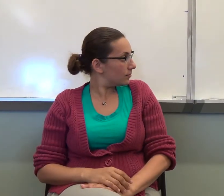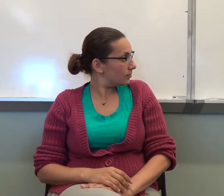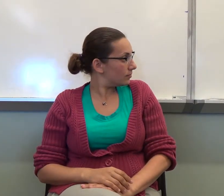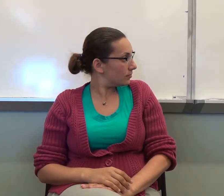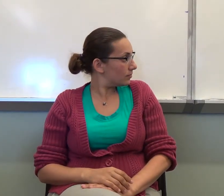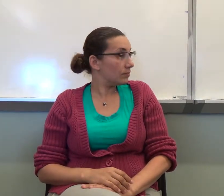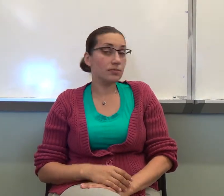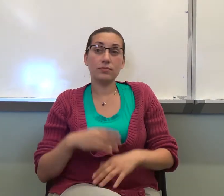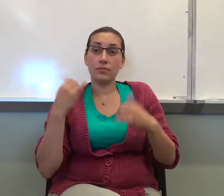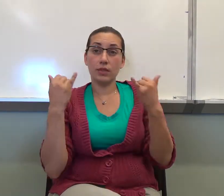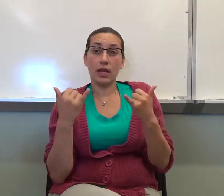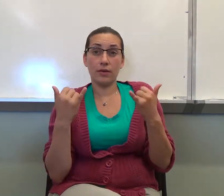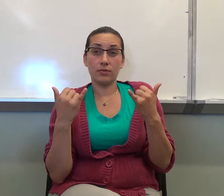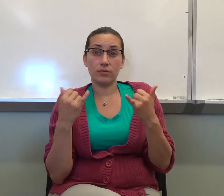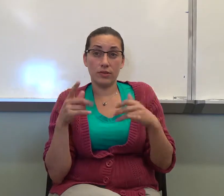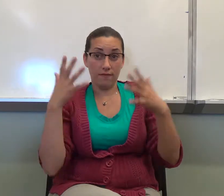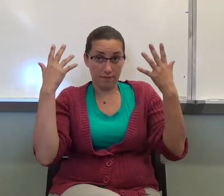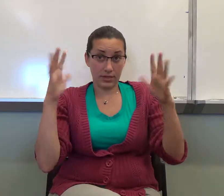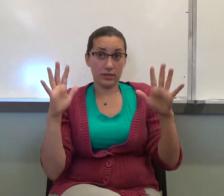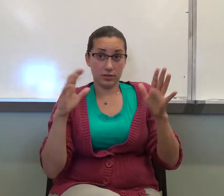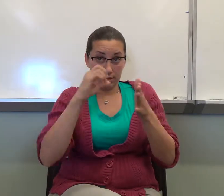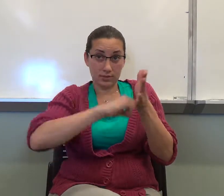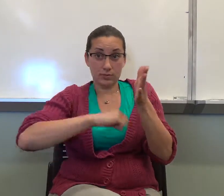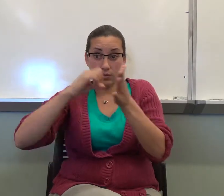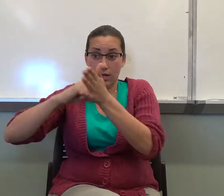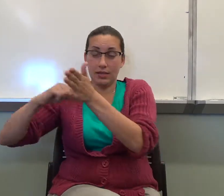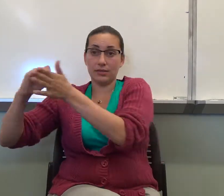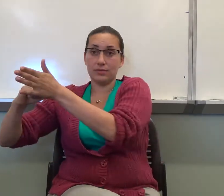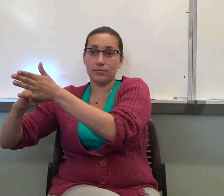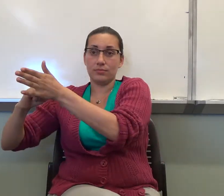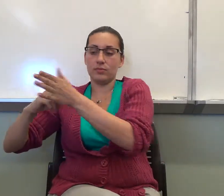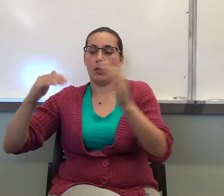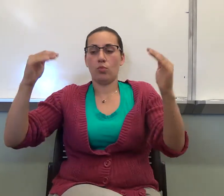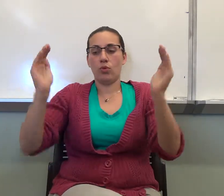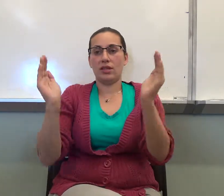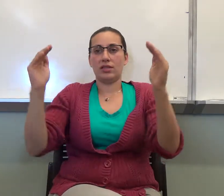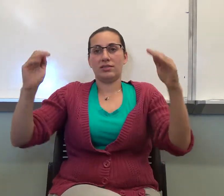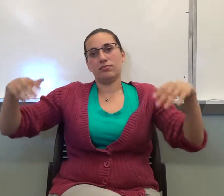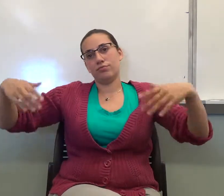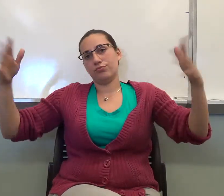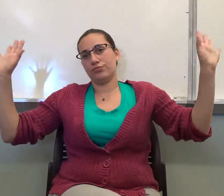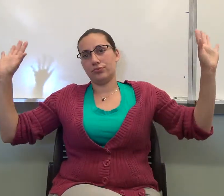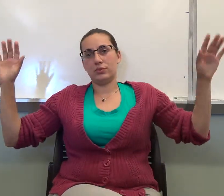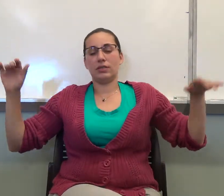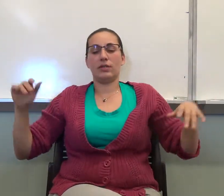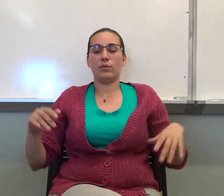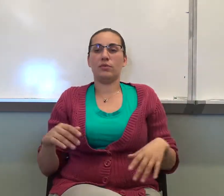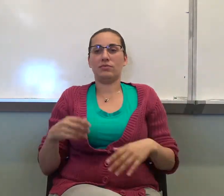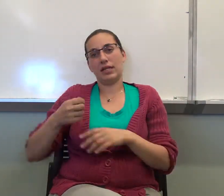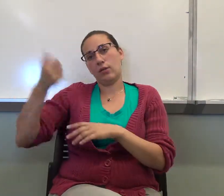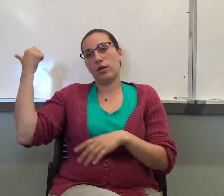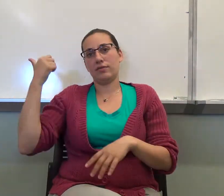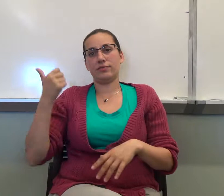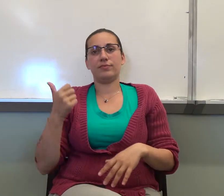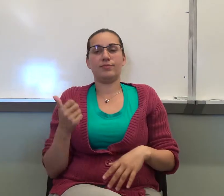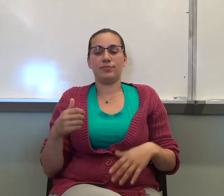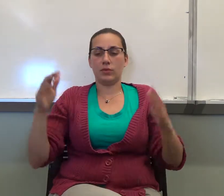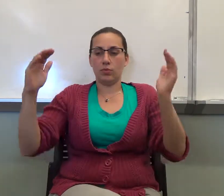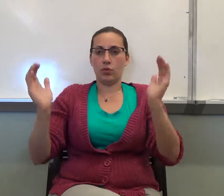Now, when you finish doing this subtraction here, you can drop the parentheses, just like when you finish doing the distributive law here, you can drop the parentheses.